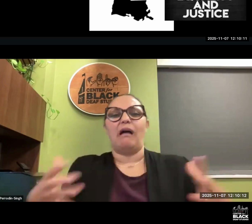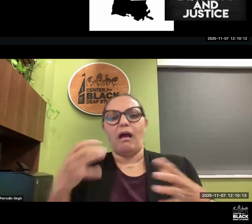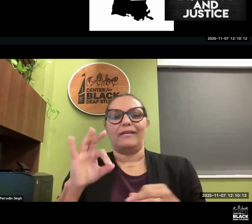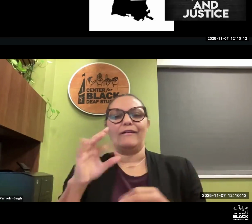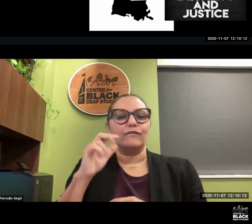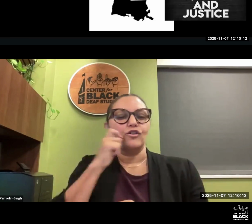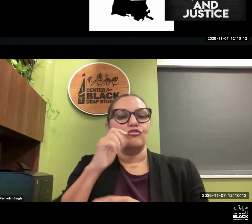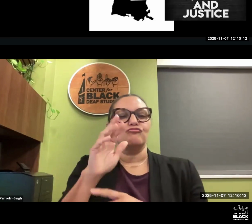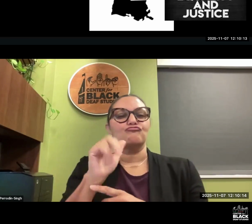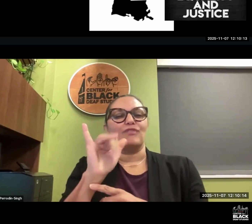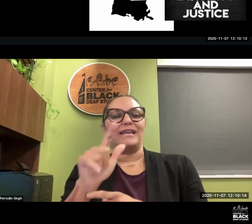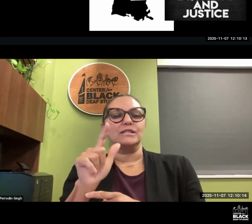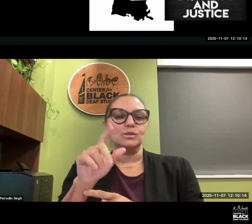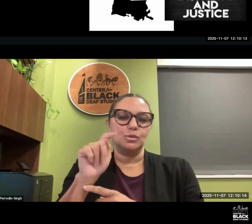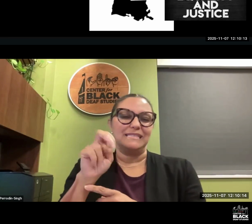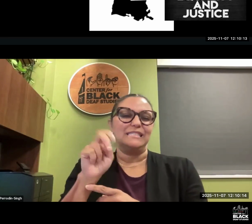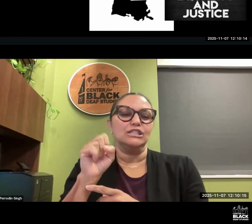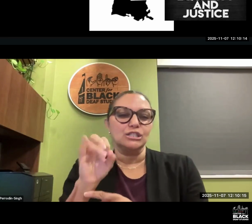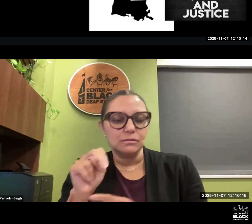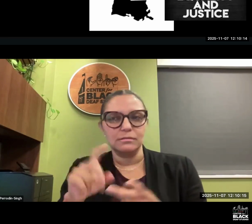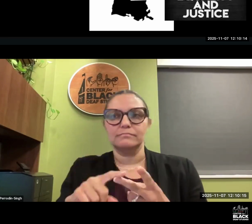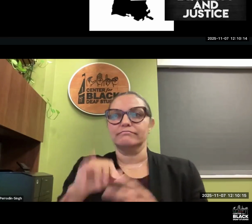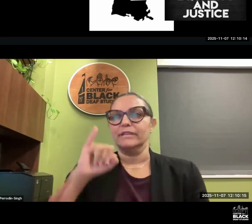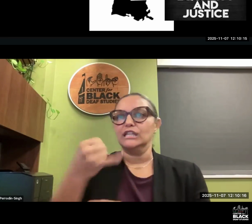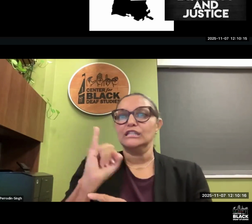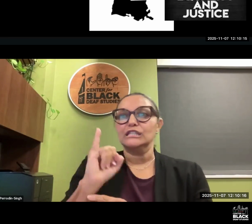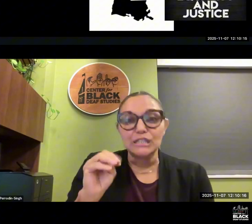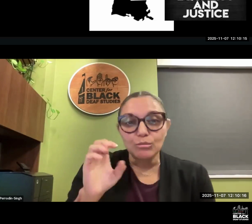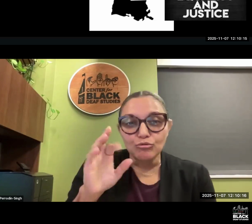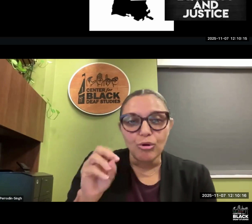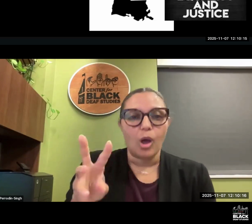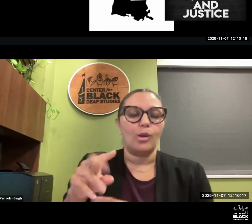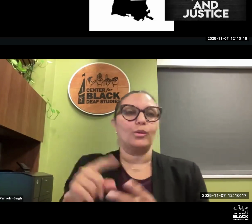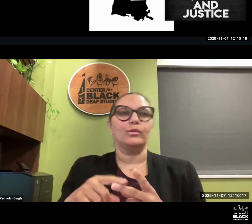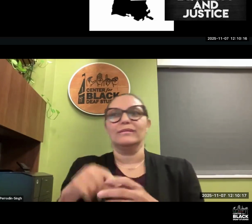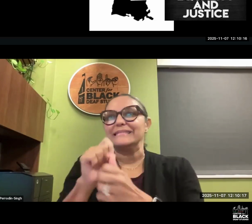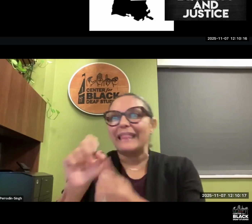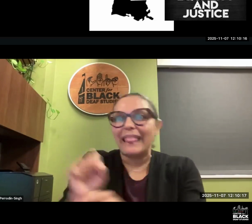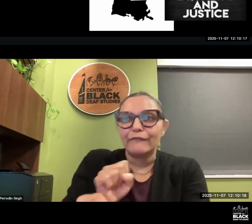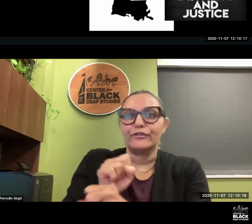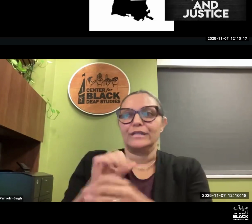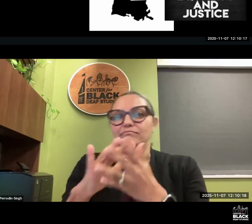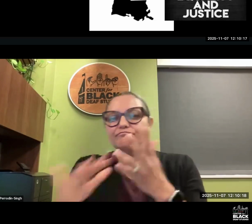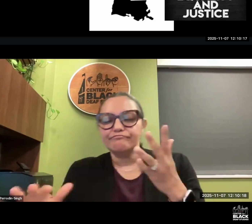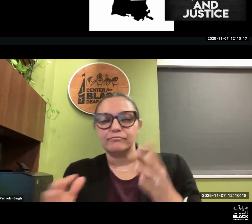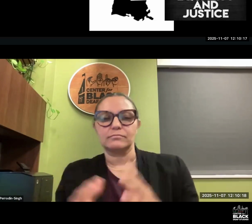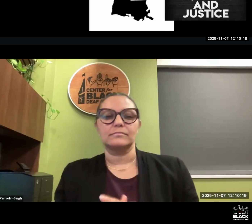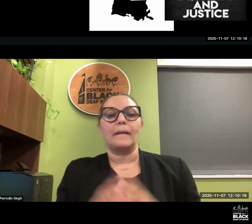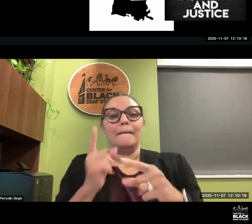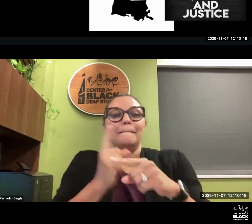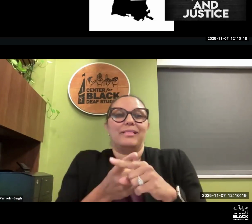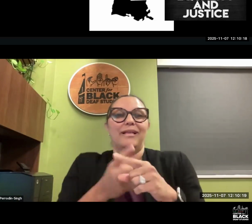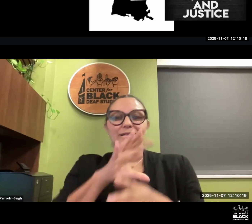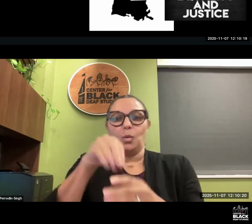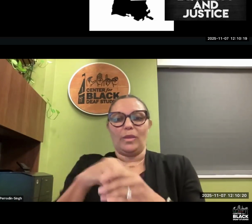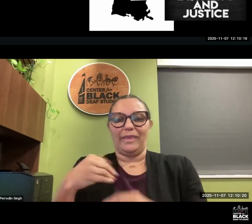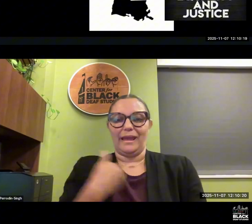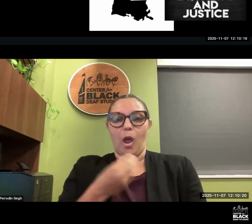Now, even in our own country, in the United States, there was a lot of racial tension in their southern region.